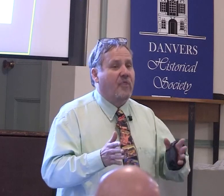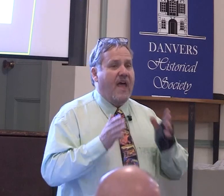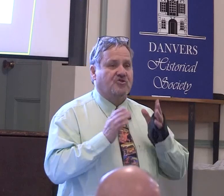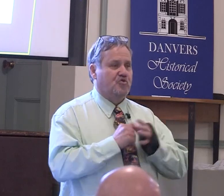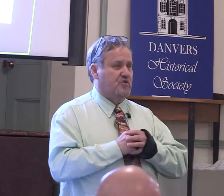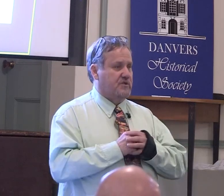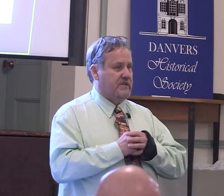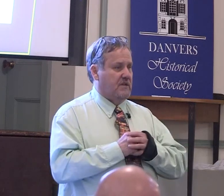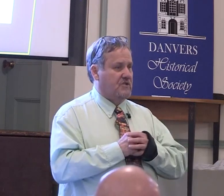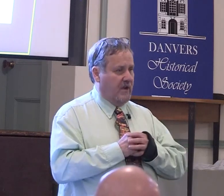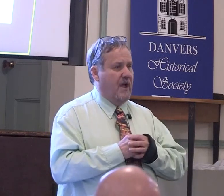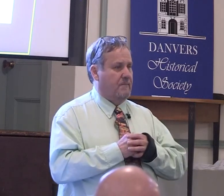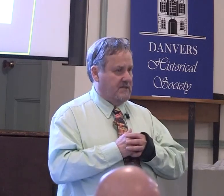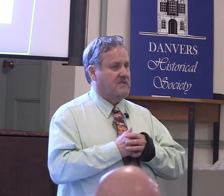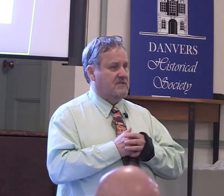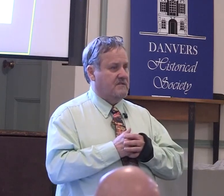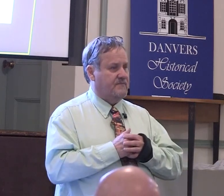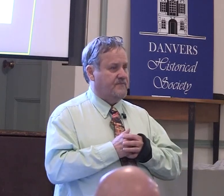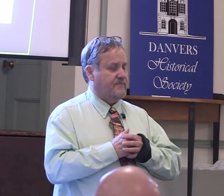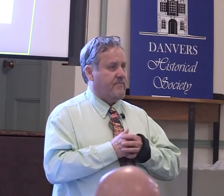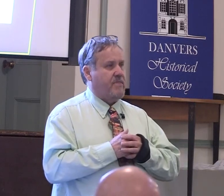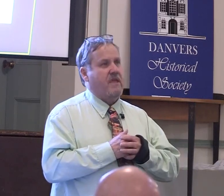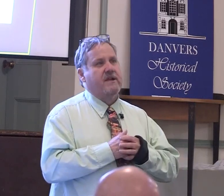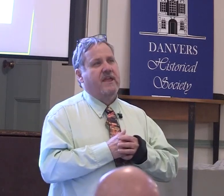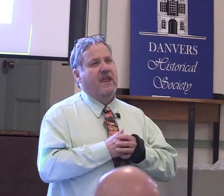I told that story to Cummins.